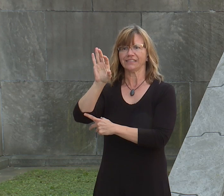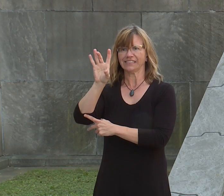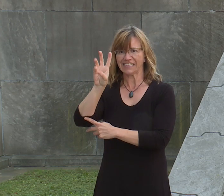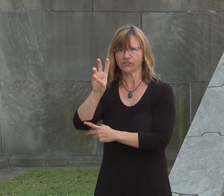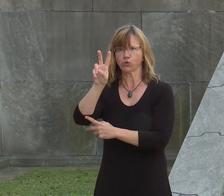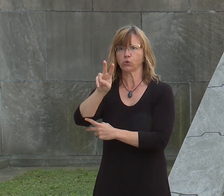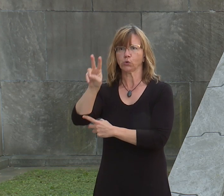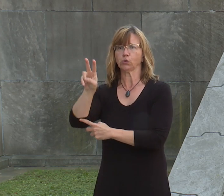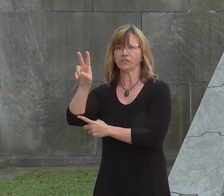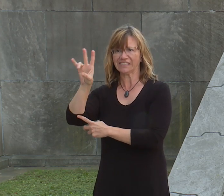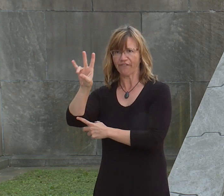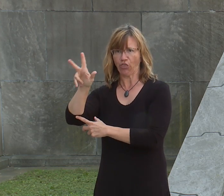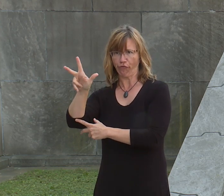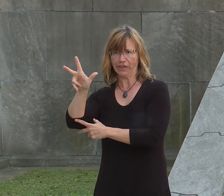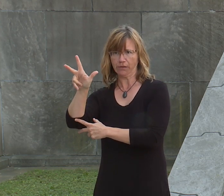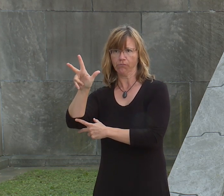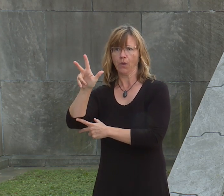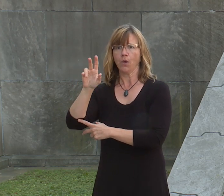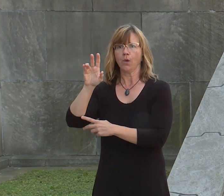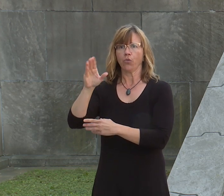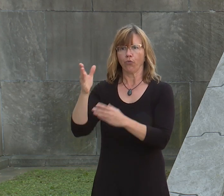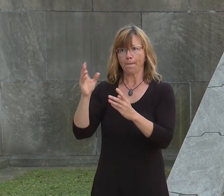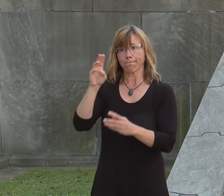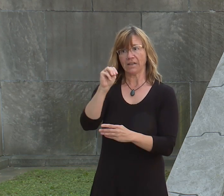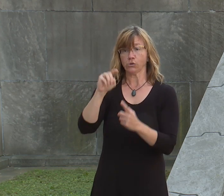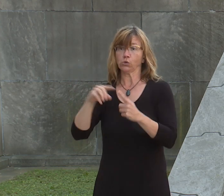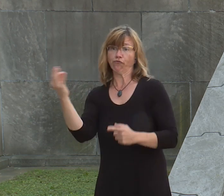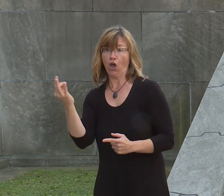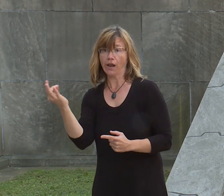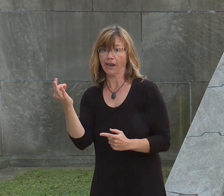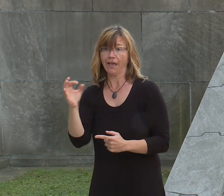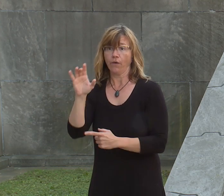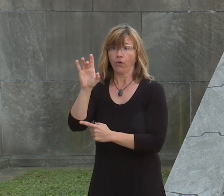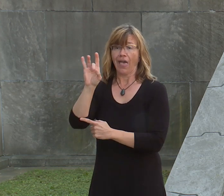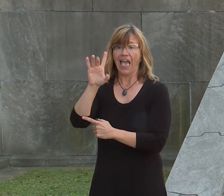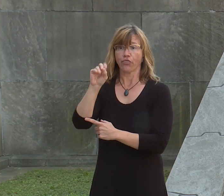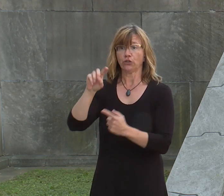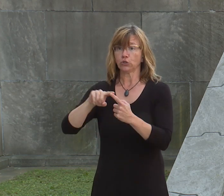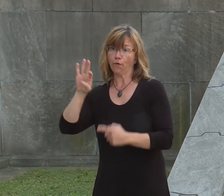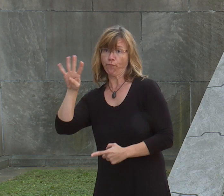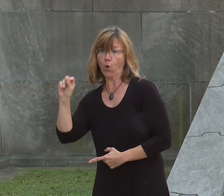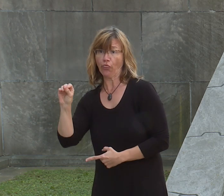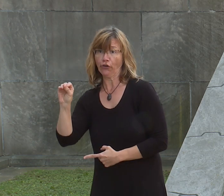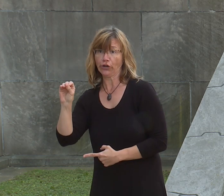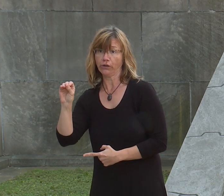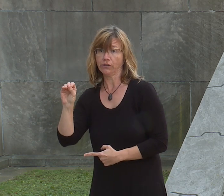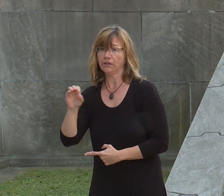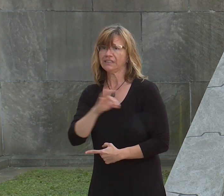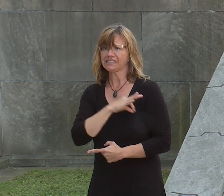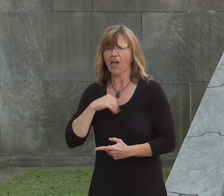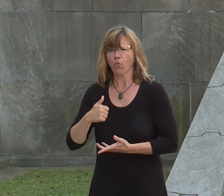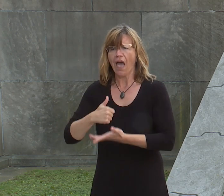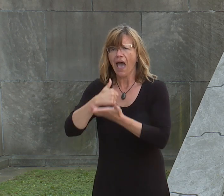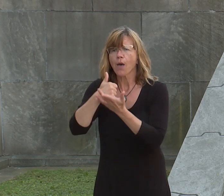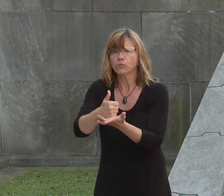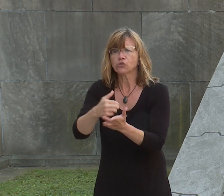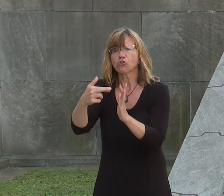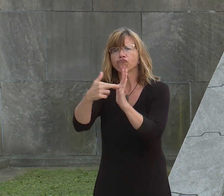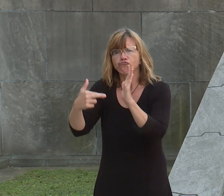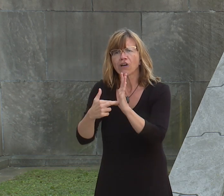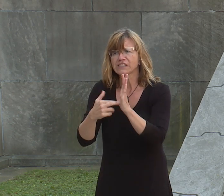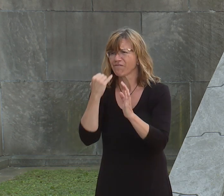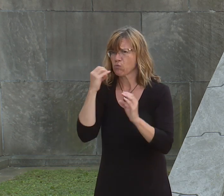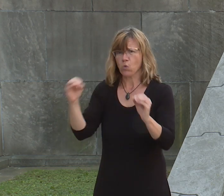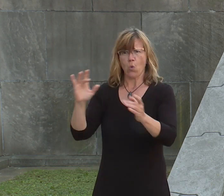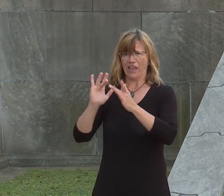410-396-2273, Monday through Friday, 8:30 a.m. to 4:30 p.m., and our staff will help you register. The Baltimore City Health Department and